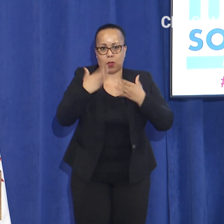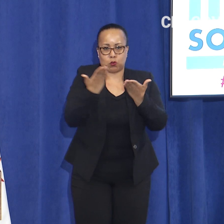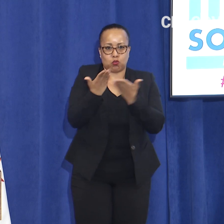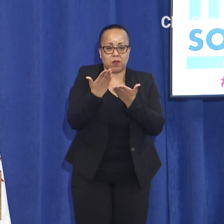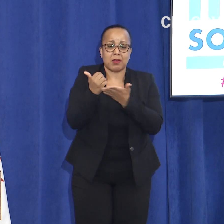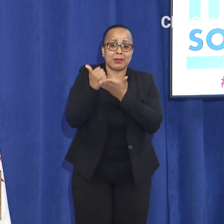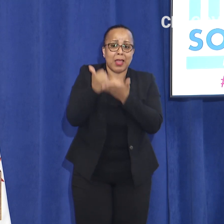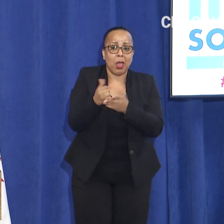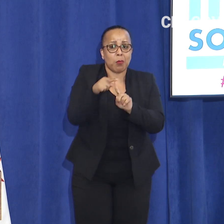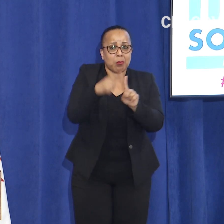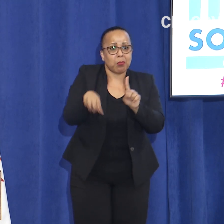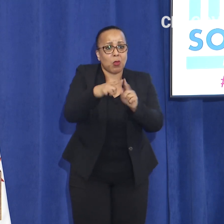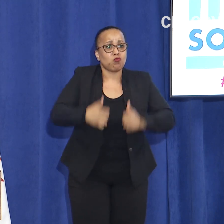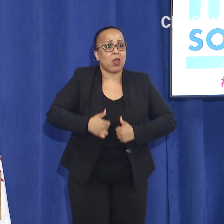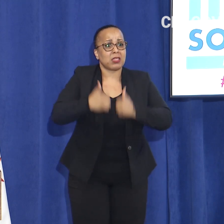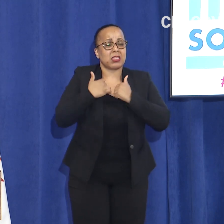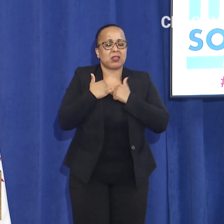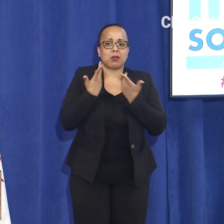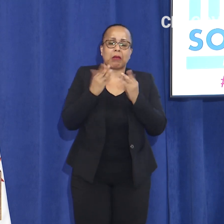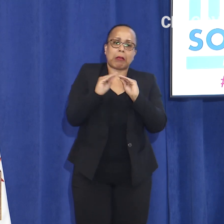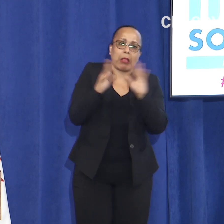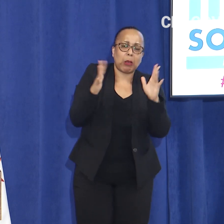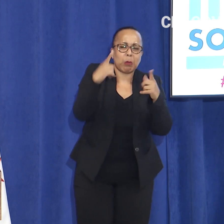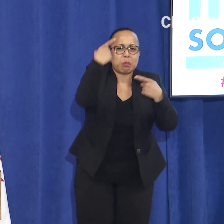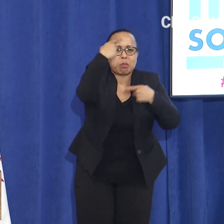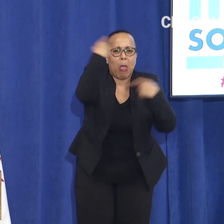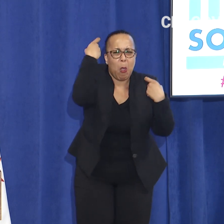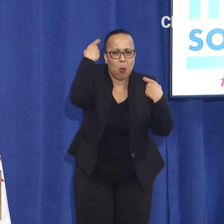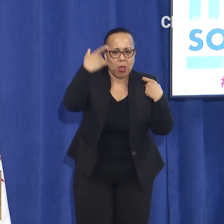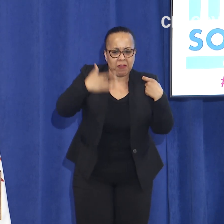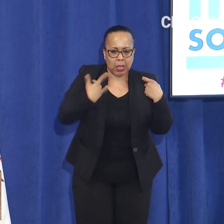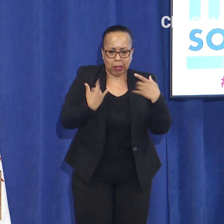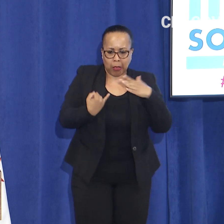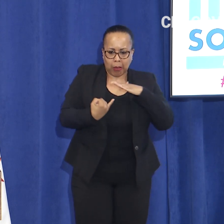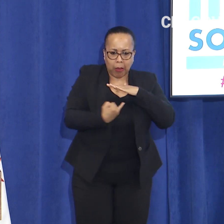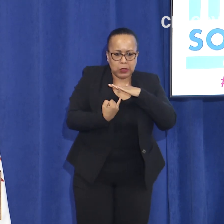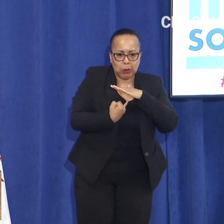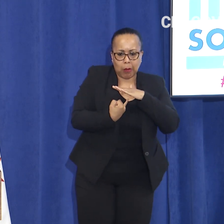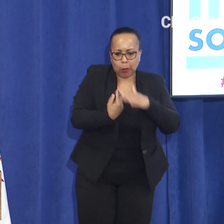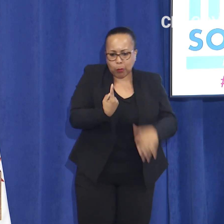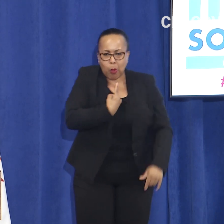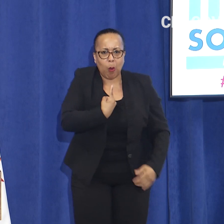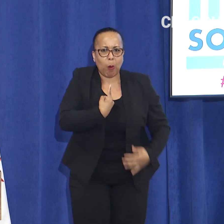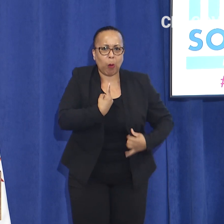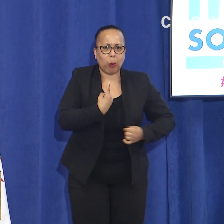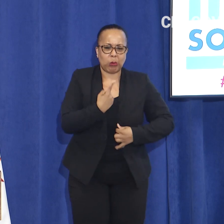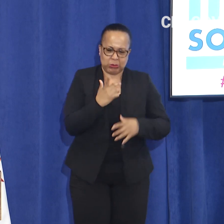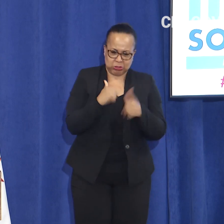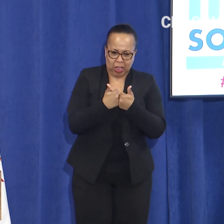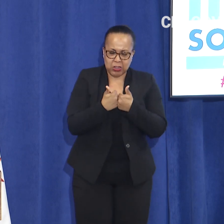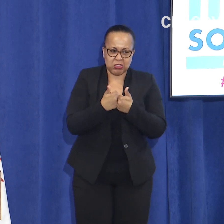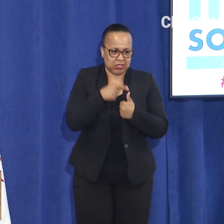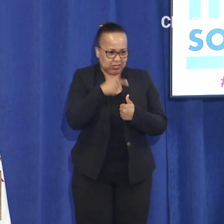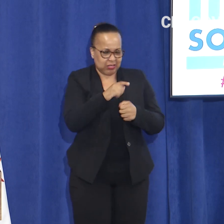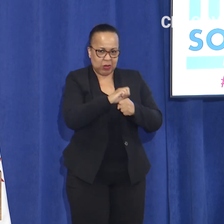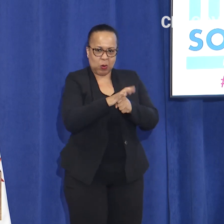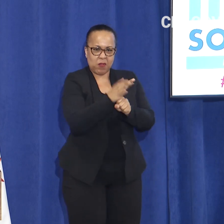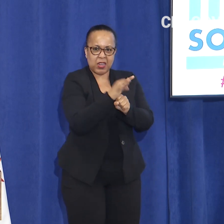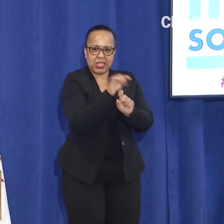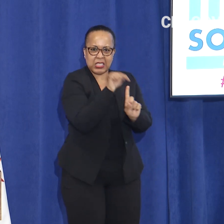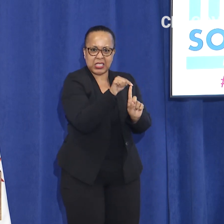to help residents who are clearly traumatized, feeling isolated, alone with the challenges of